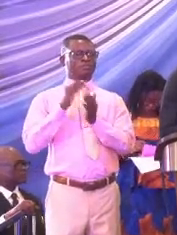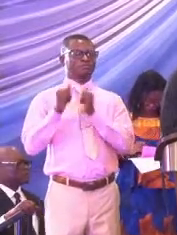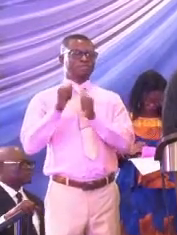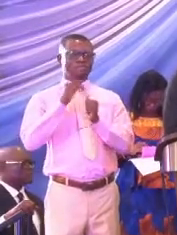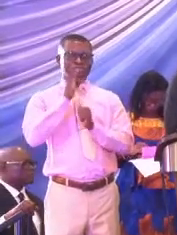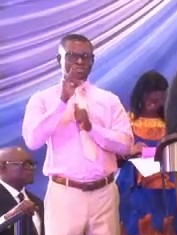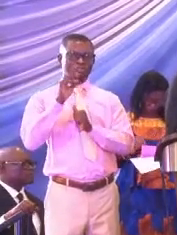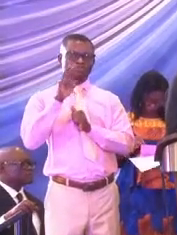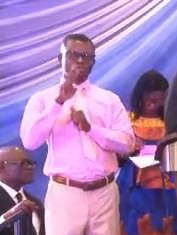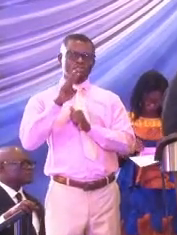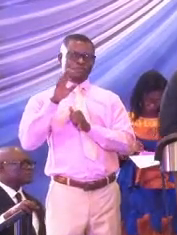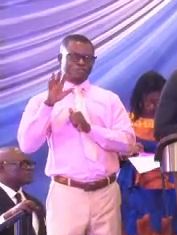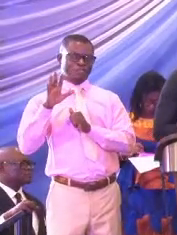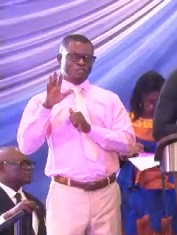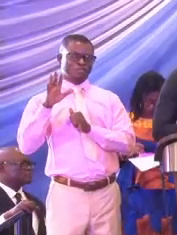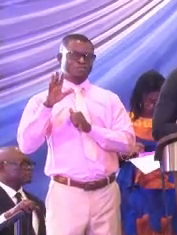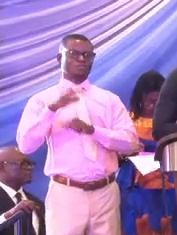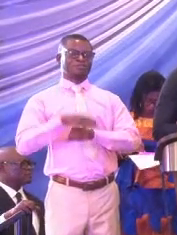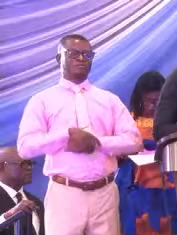scored over 25,